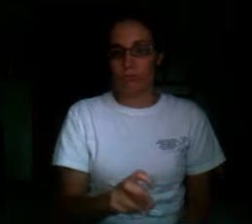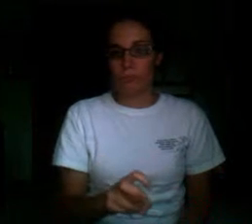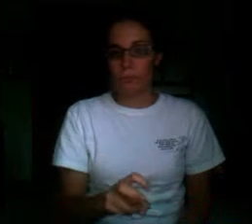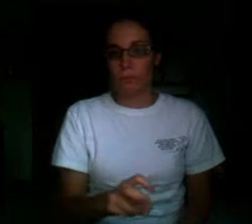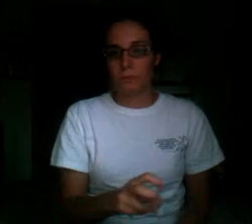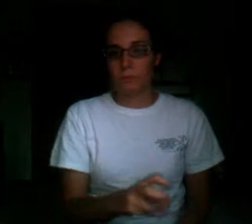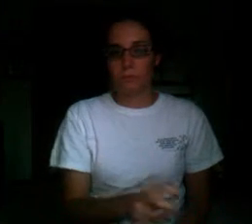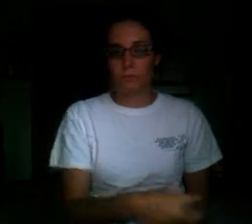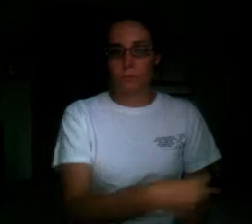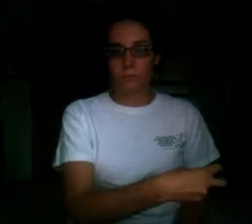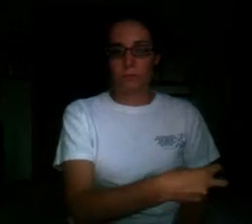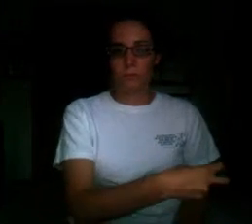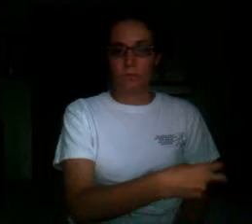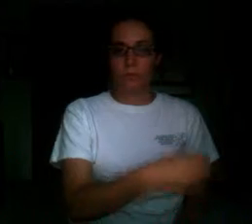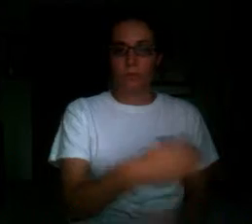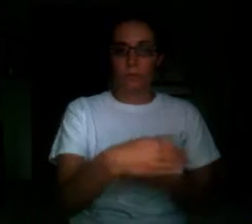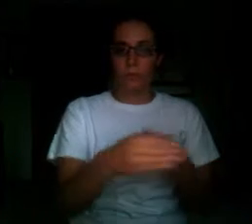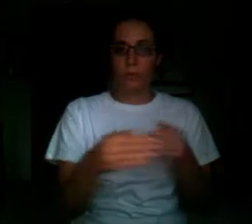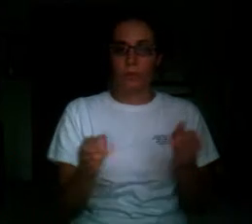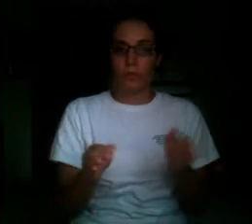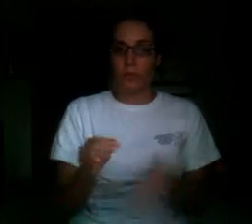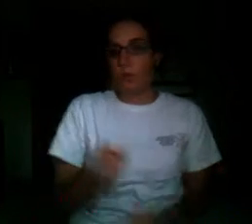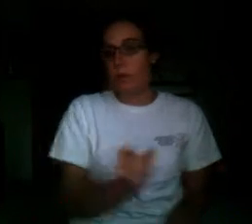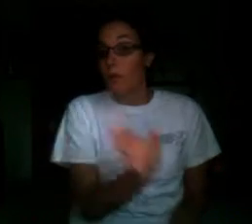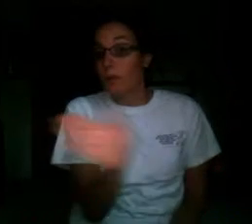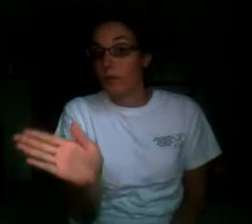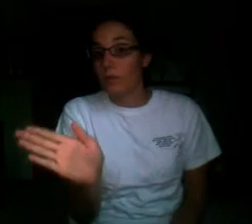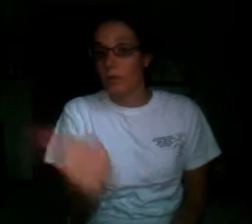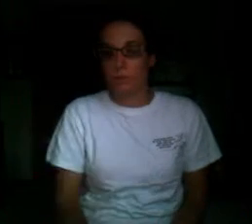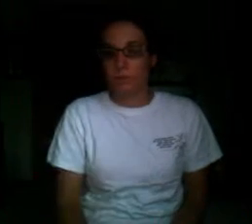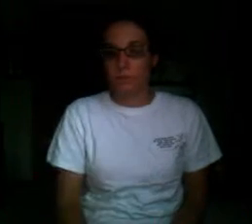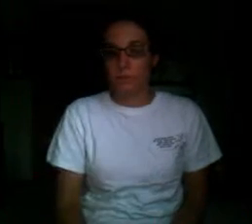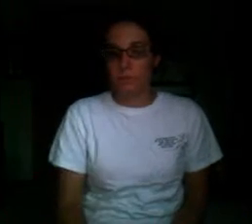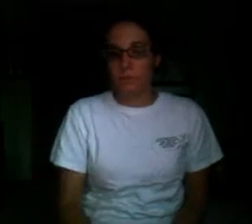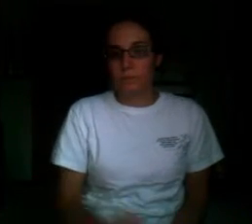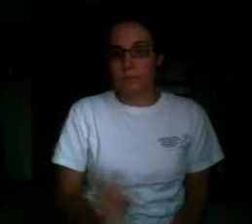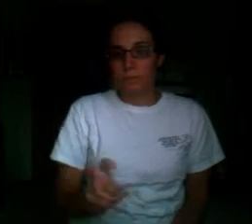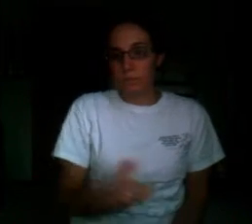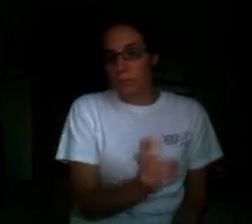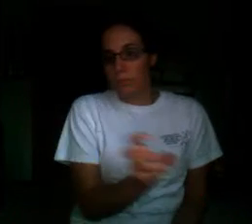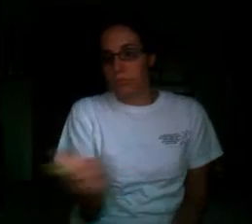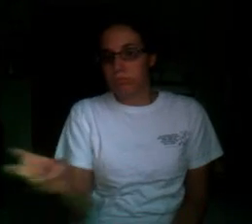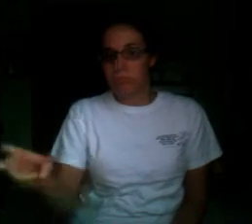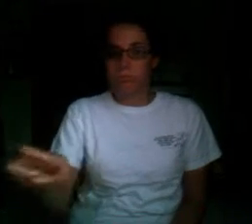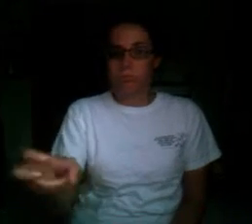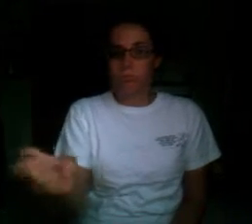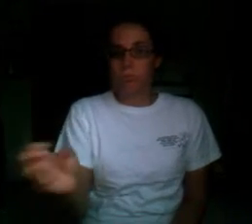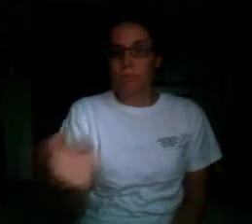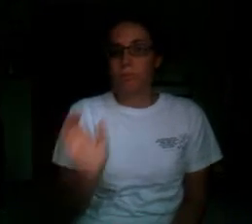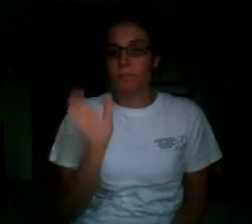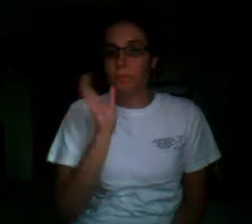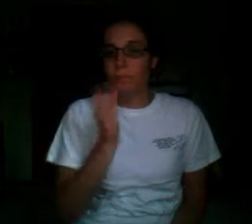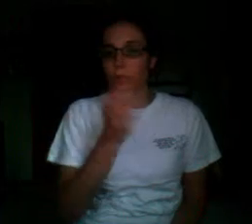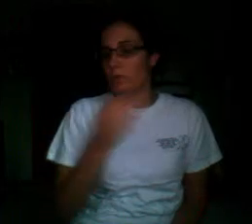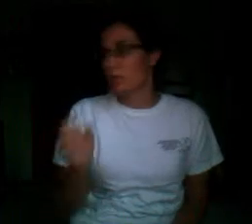in itself because it could not climb over Laura, it went flowing around her and away in the grass. Then the